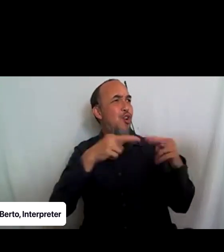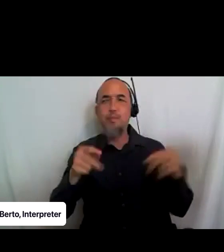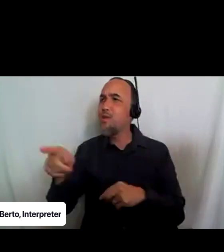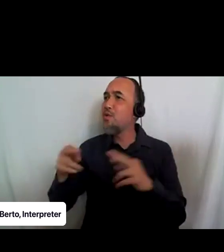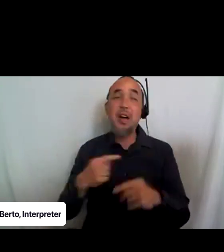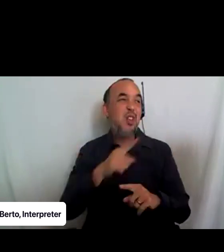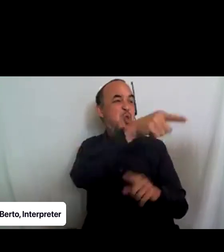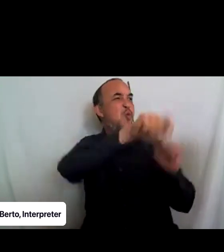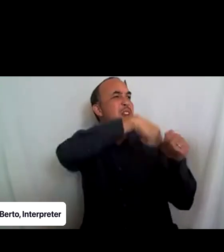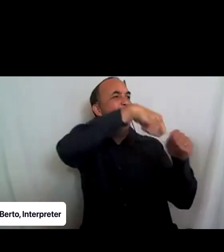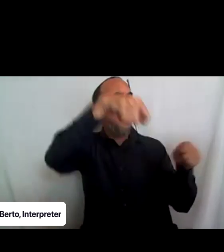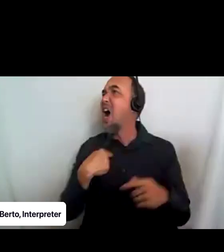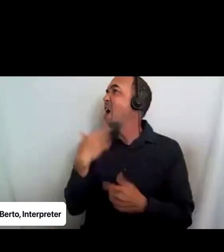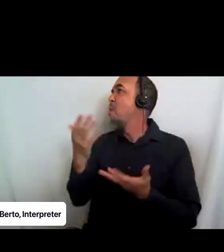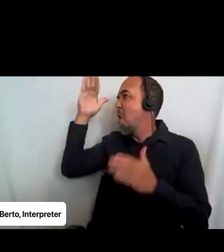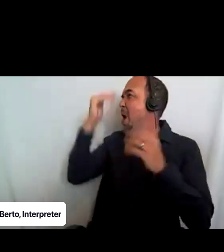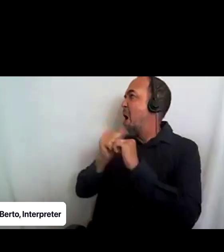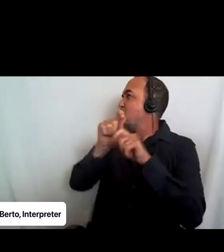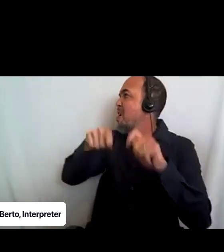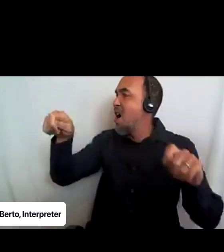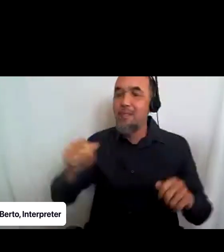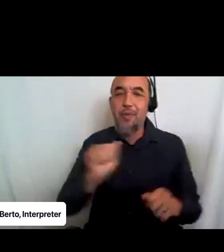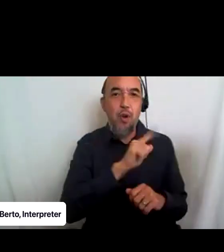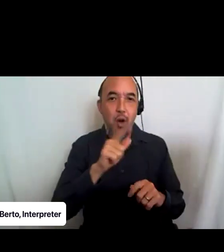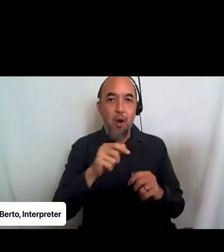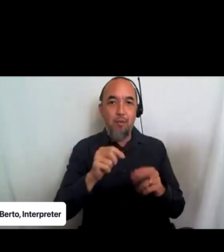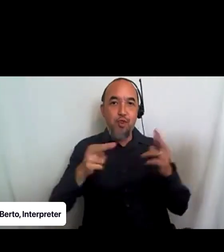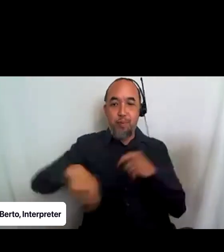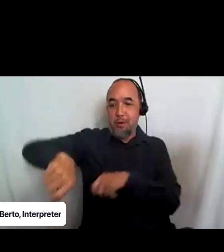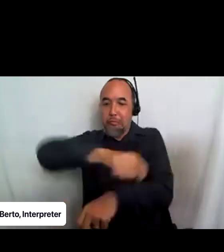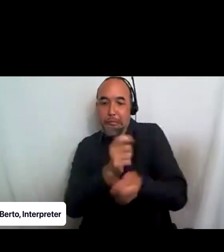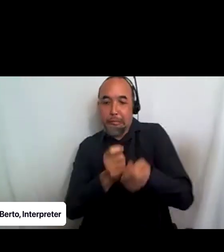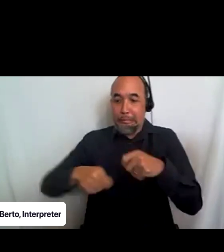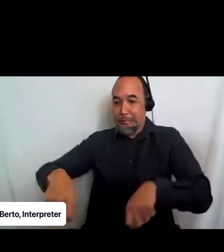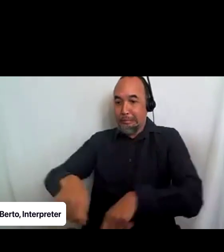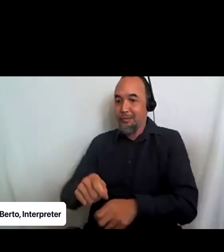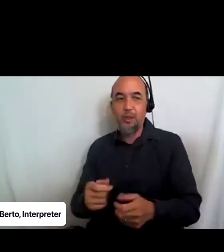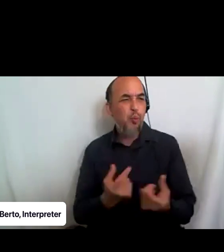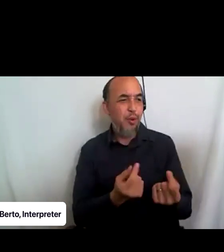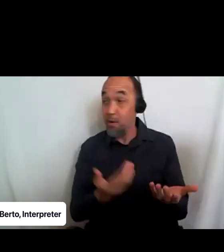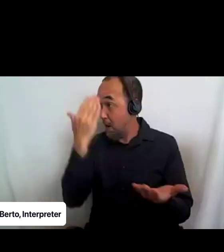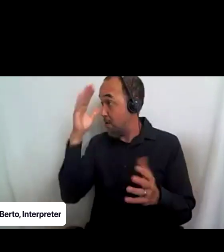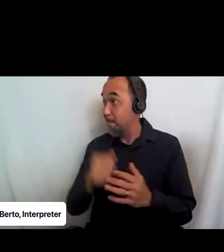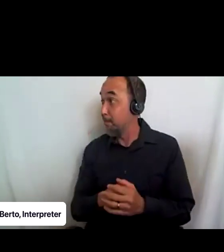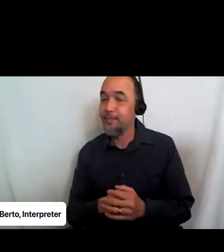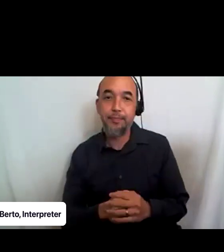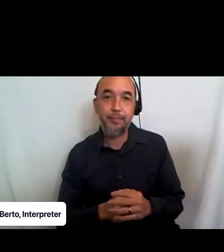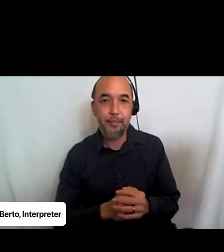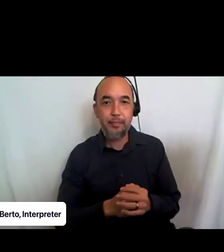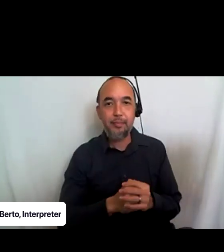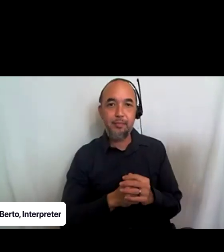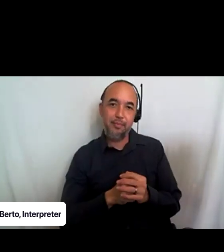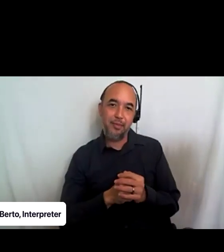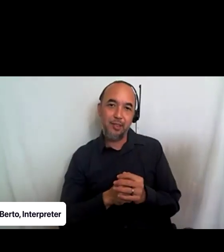know how to do the knot. I want to belay. So everyone's belaying. I'm like, what is it? What are you doing? I don't know. I'm belaying. And then we tried to learn how to,